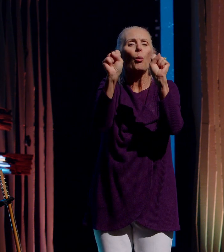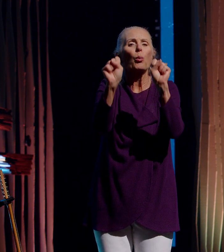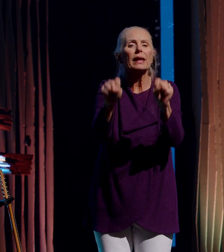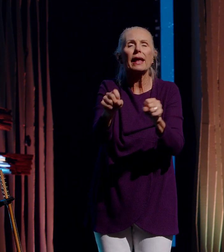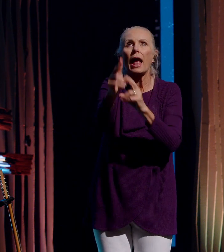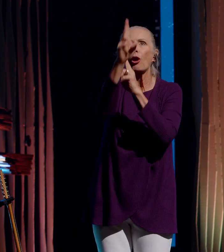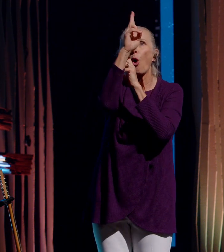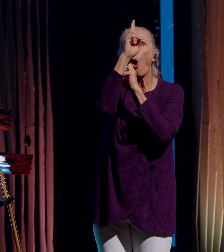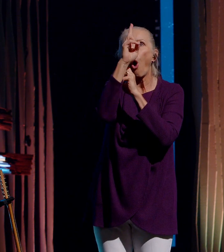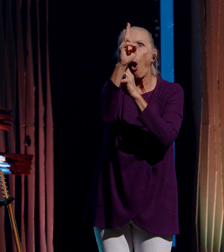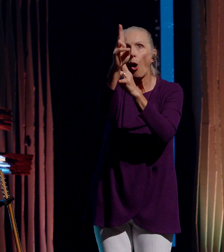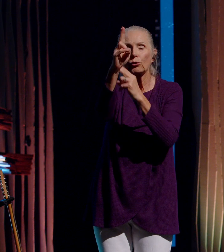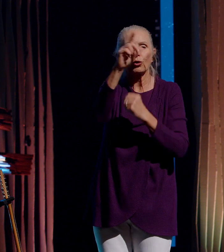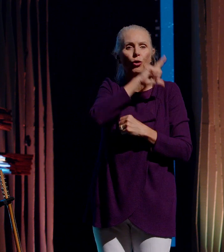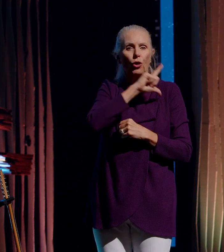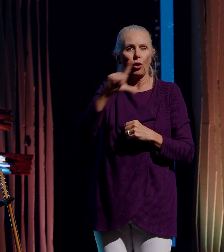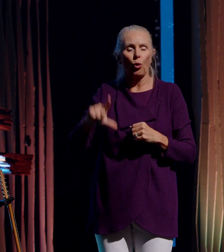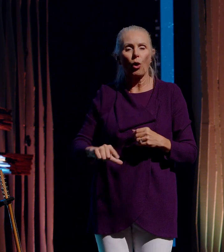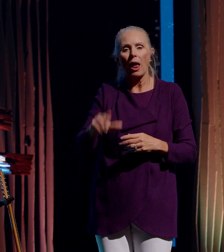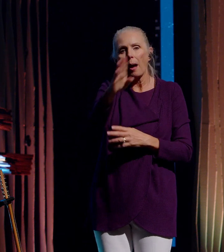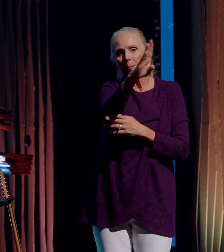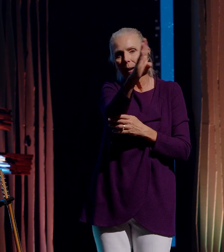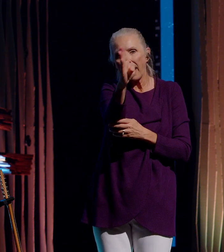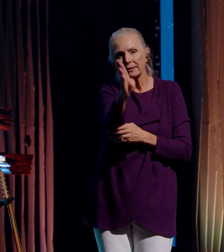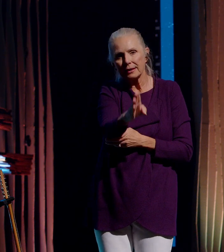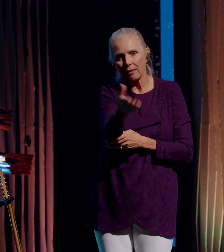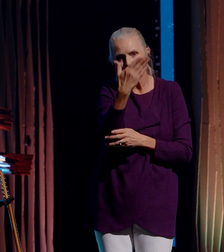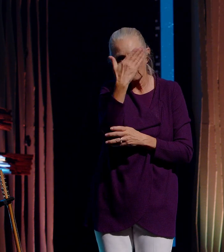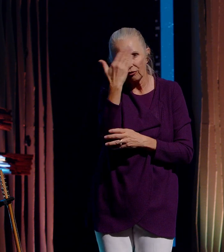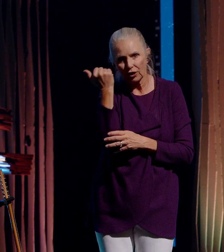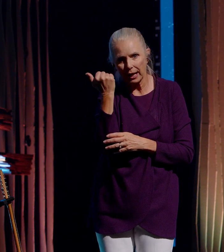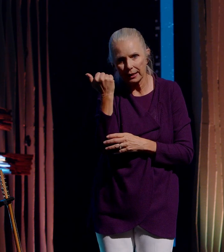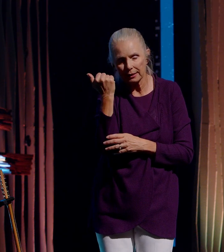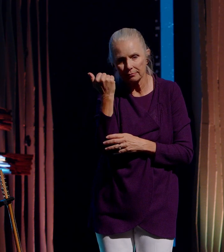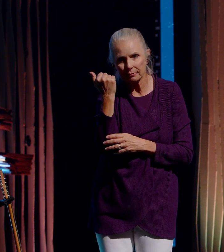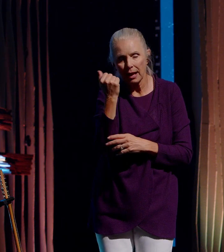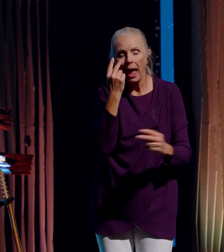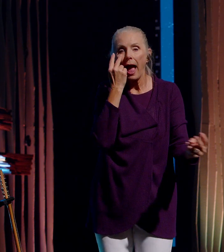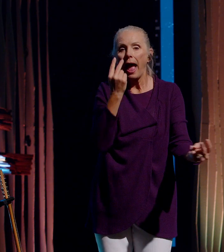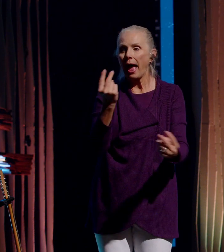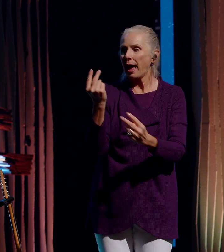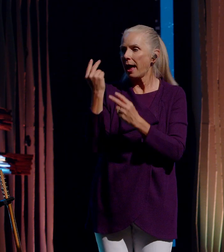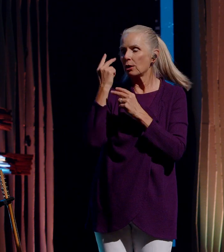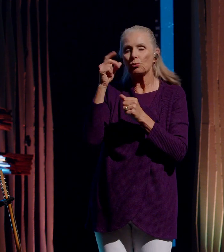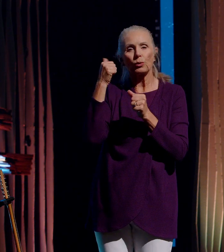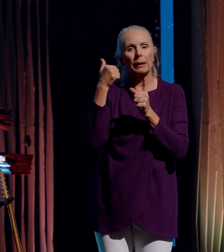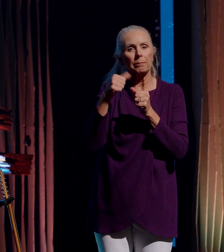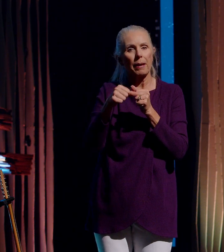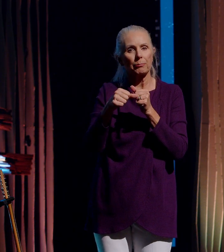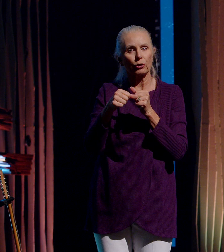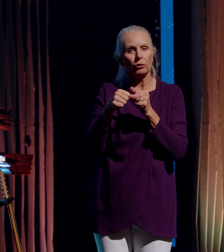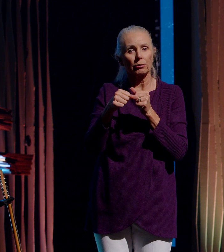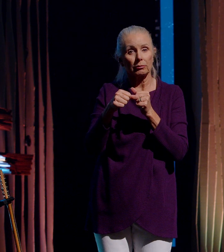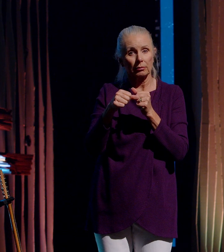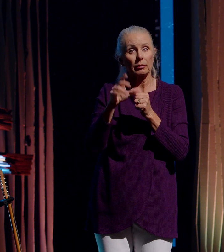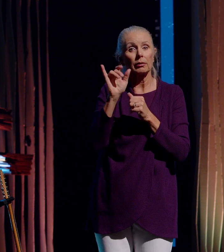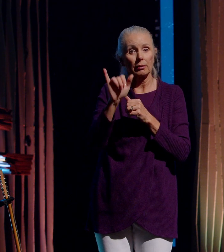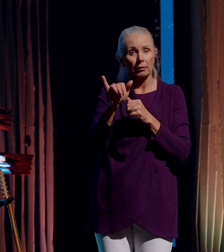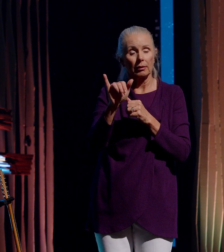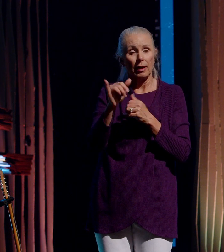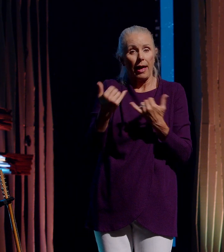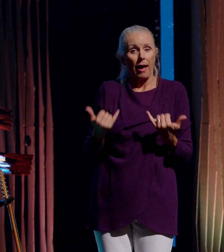done, and by reflecting on the past, present, and future grace that we have because of